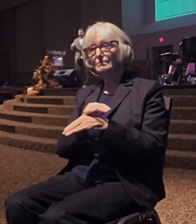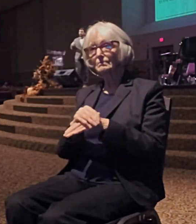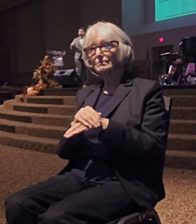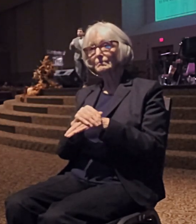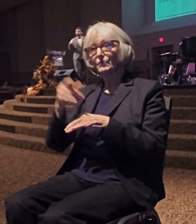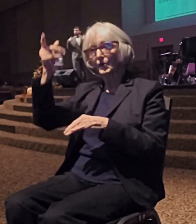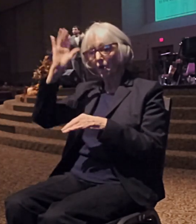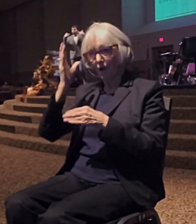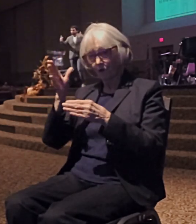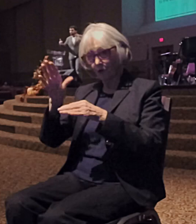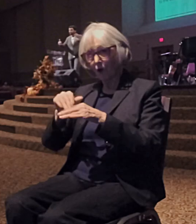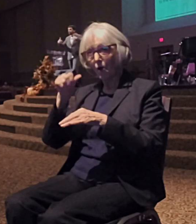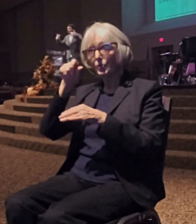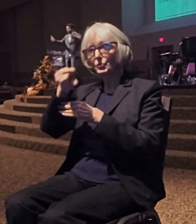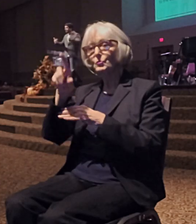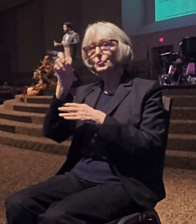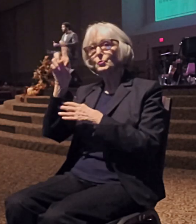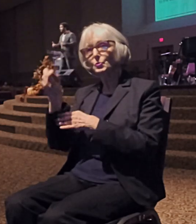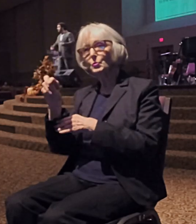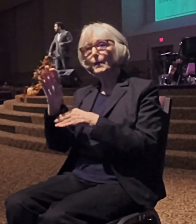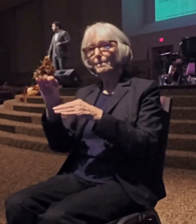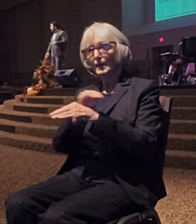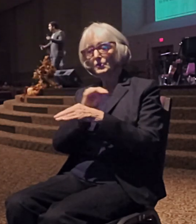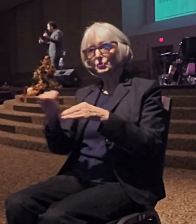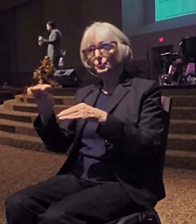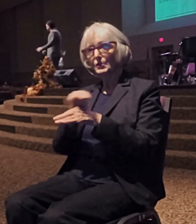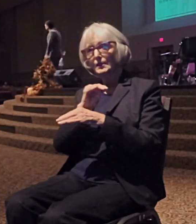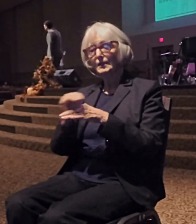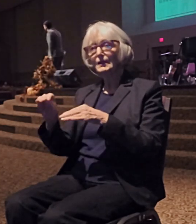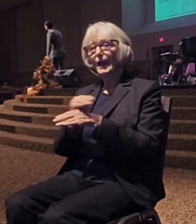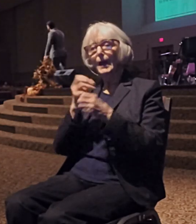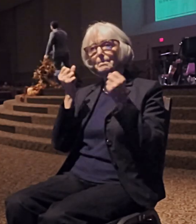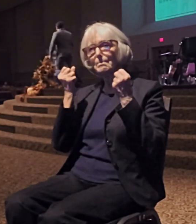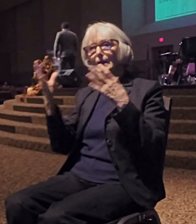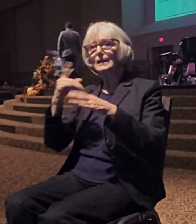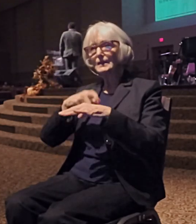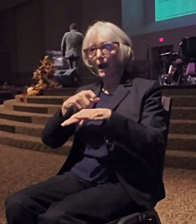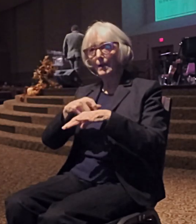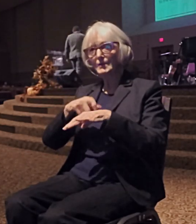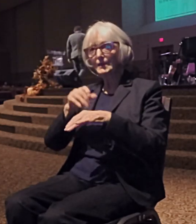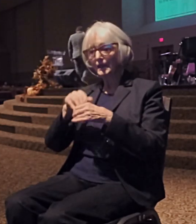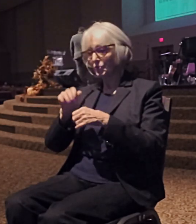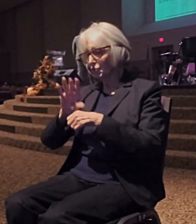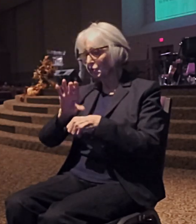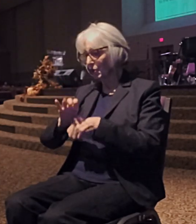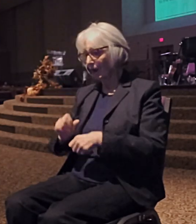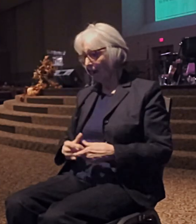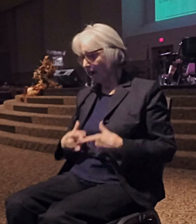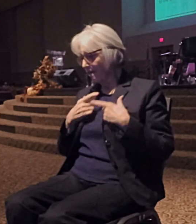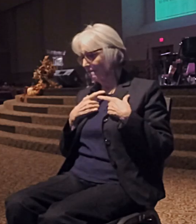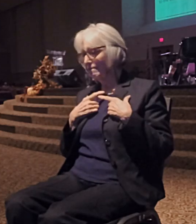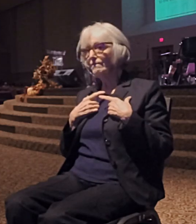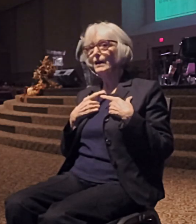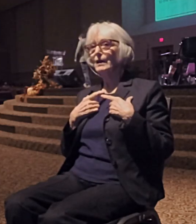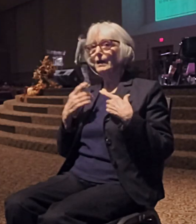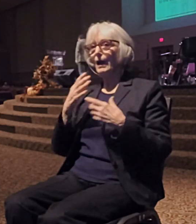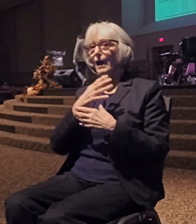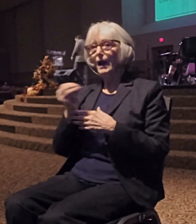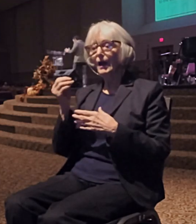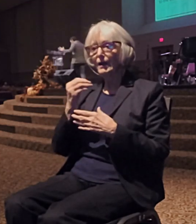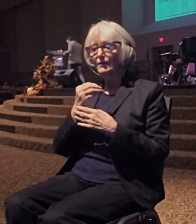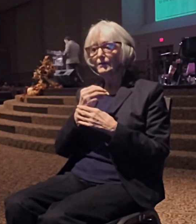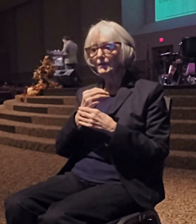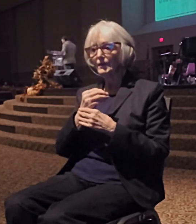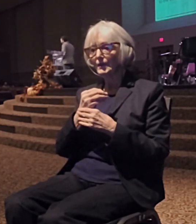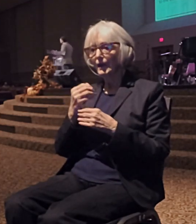God has called you to do ministry. And a lot of times what we do in church life, I had a college student and I threw him under the bus one day